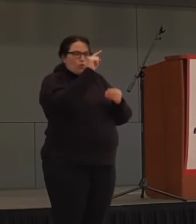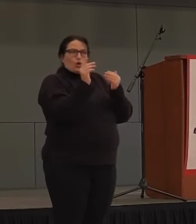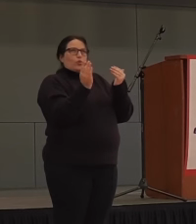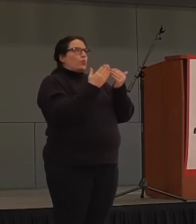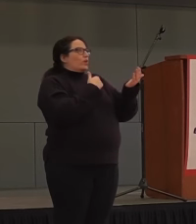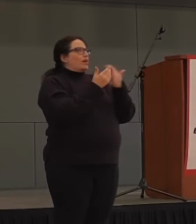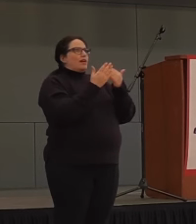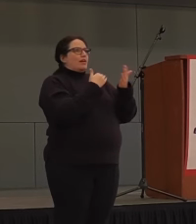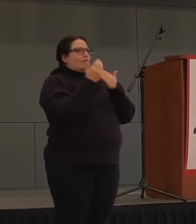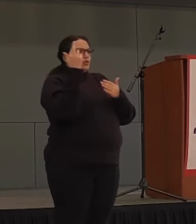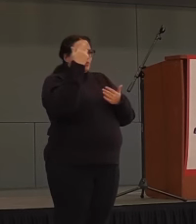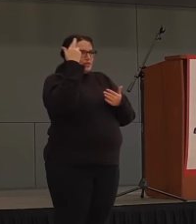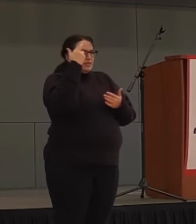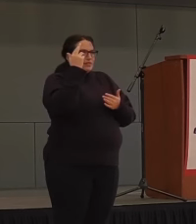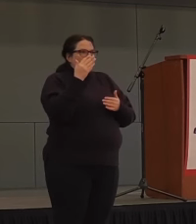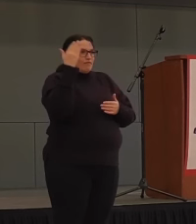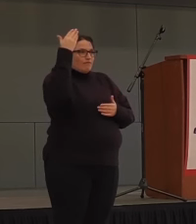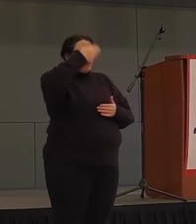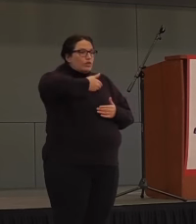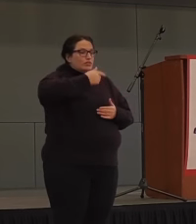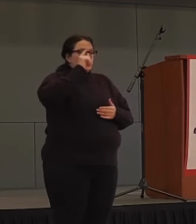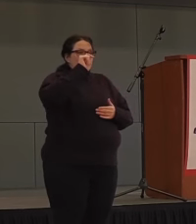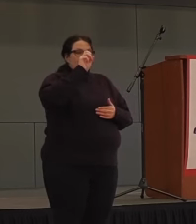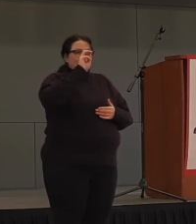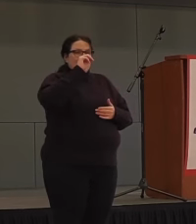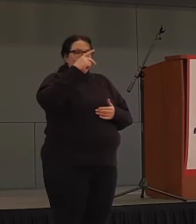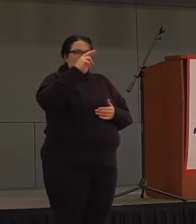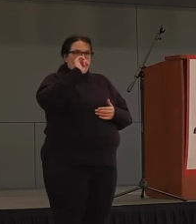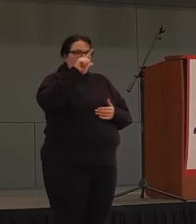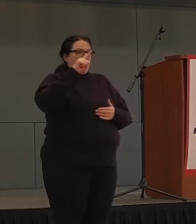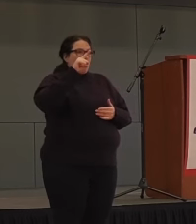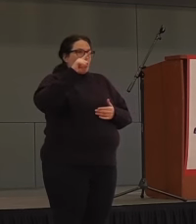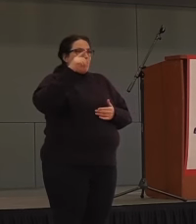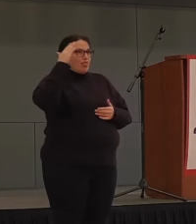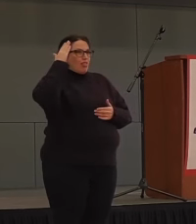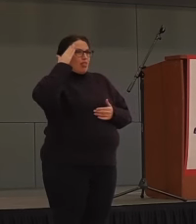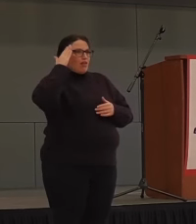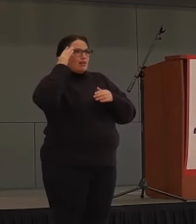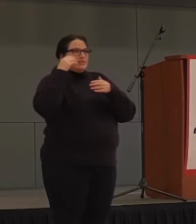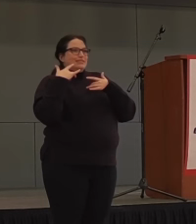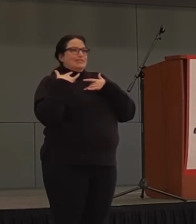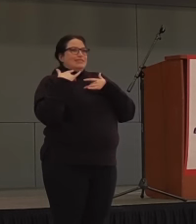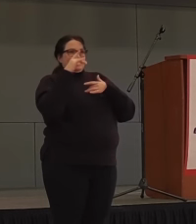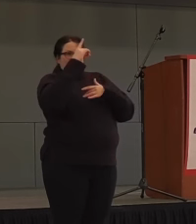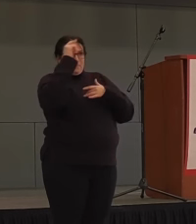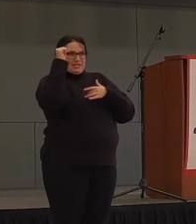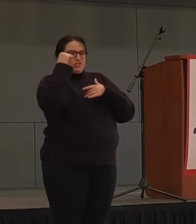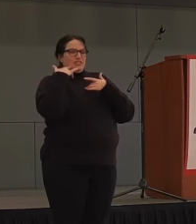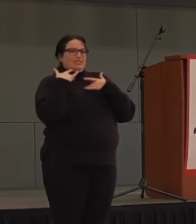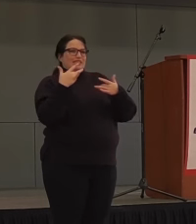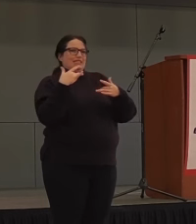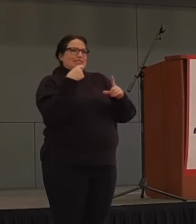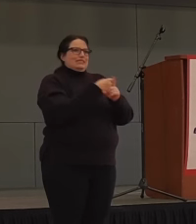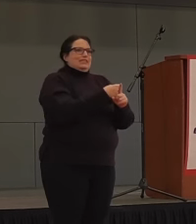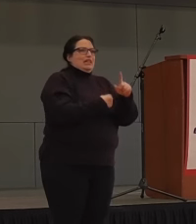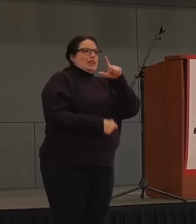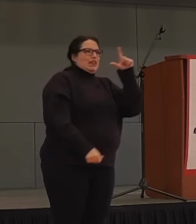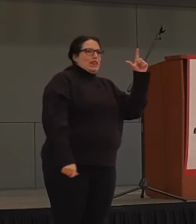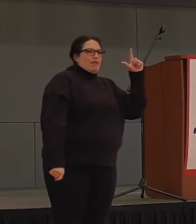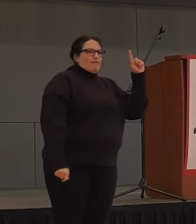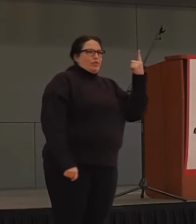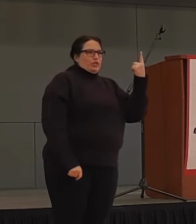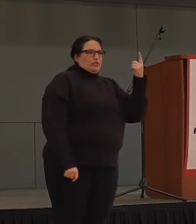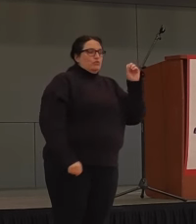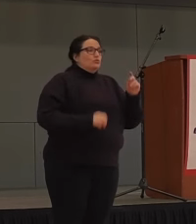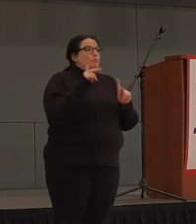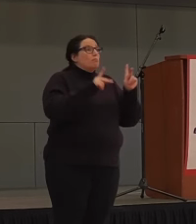reason, frontal temporal dementias seem to attack the left side of the brain first. So people